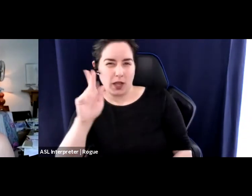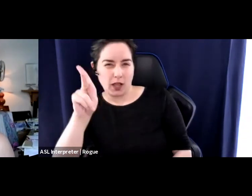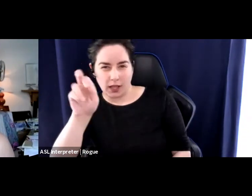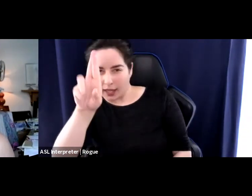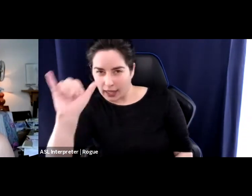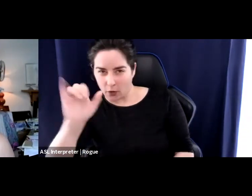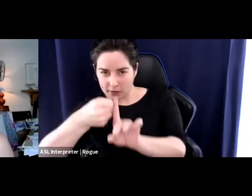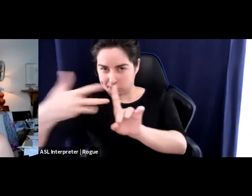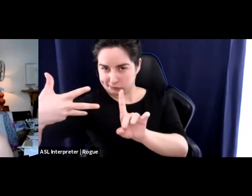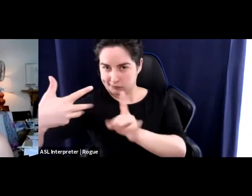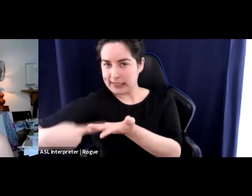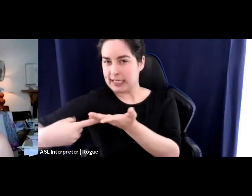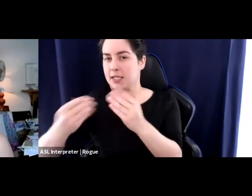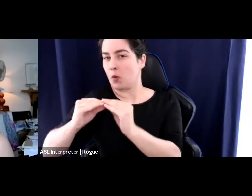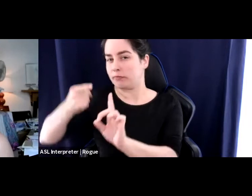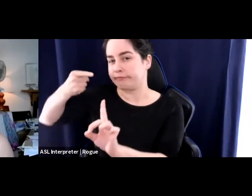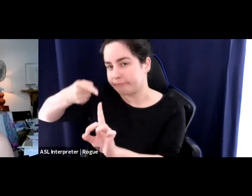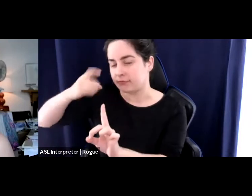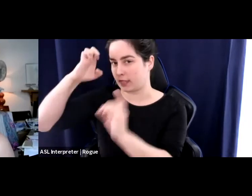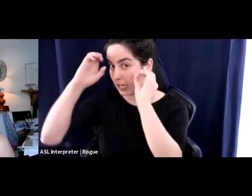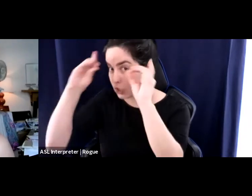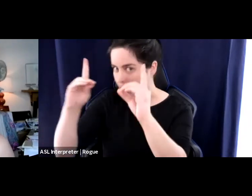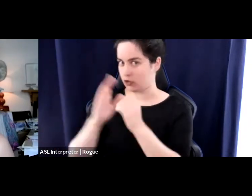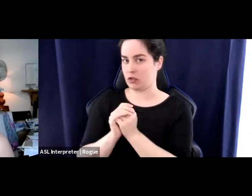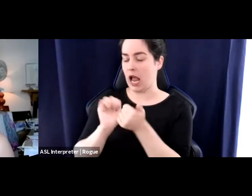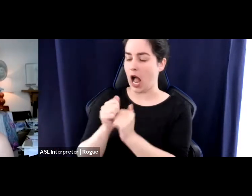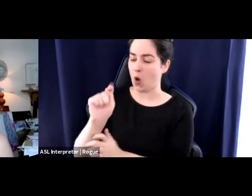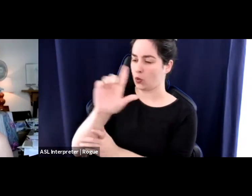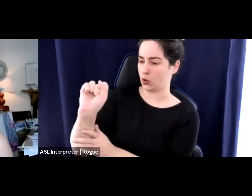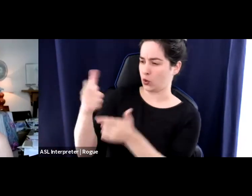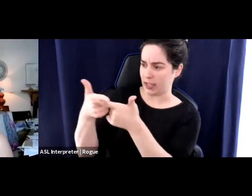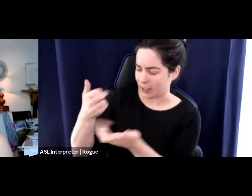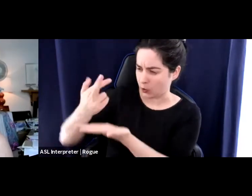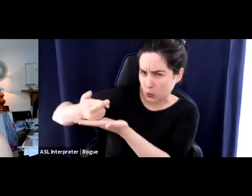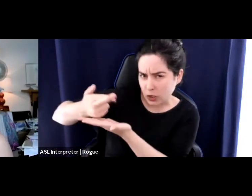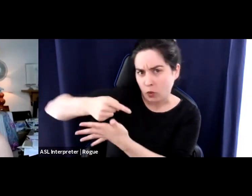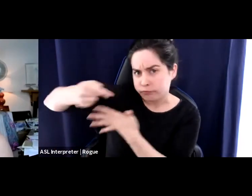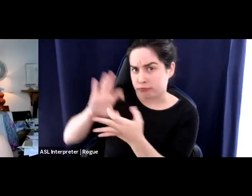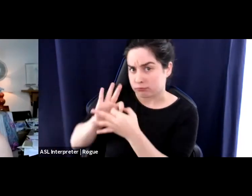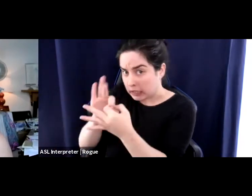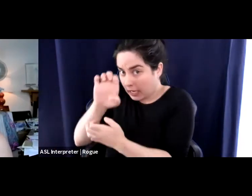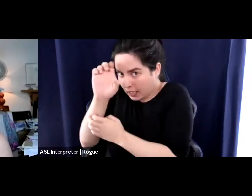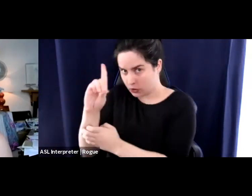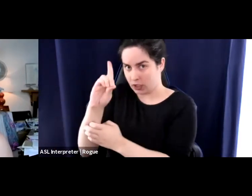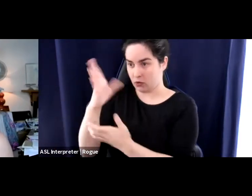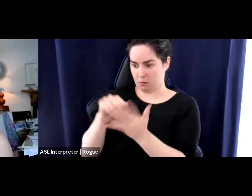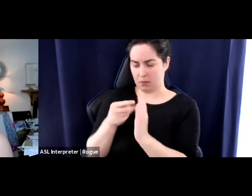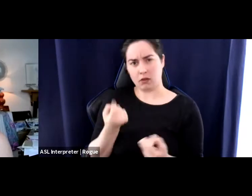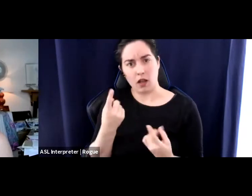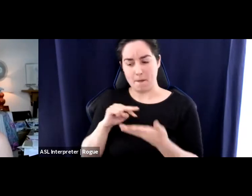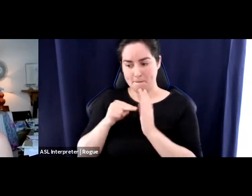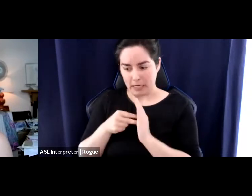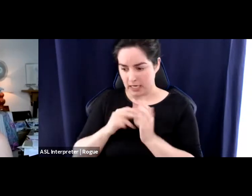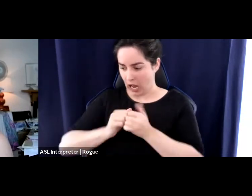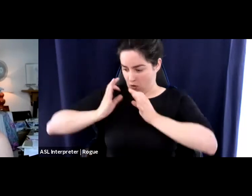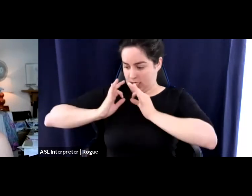of education and developing more educational tools so that people really understand the meaning and purpose of decisions